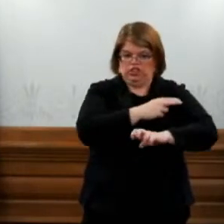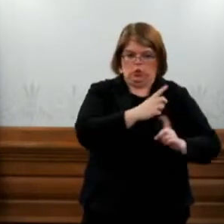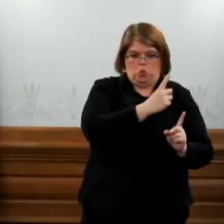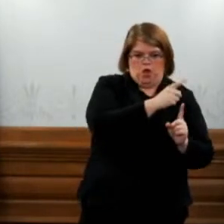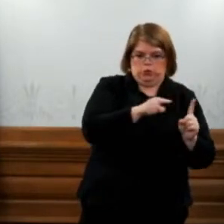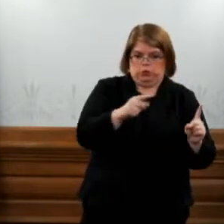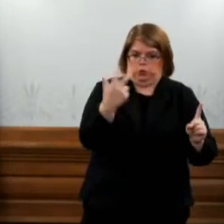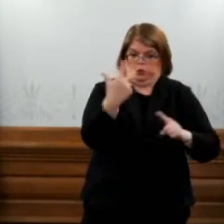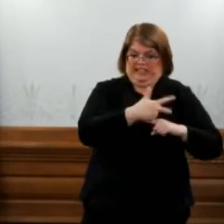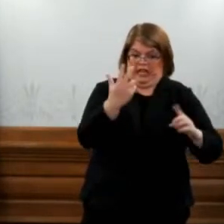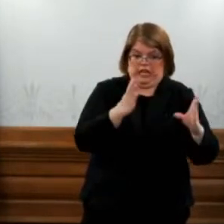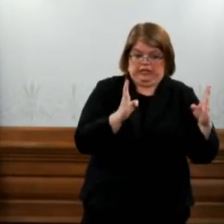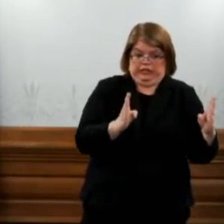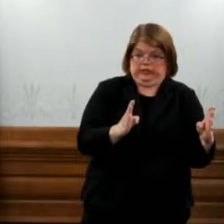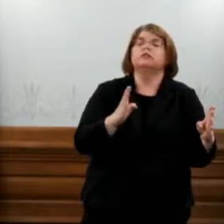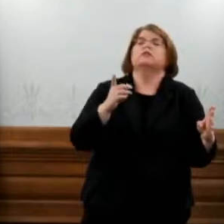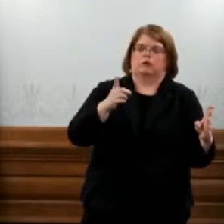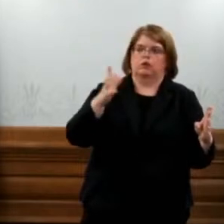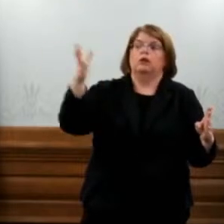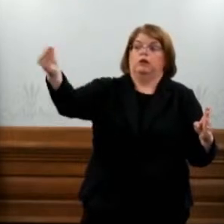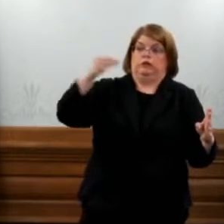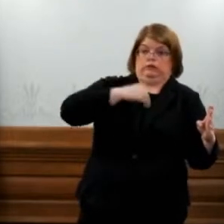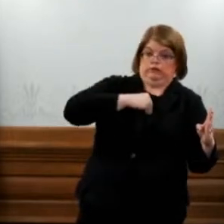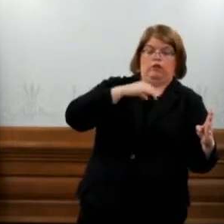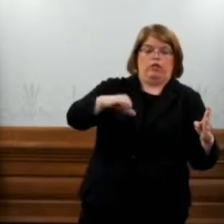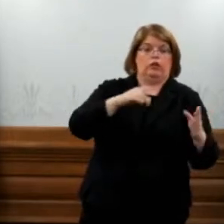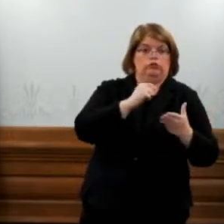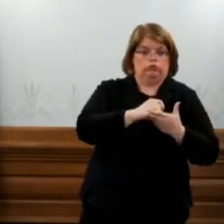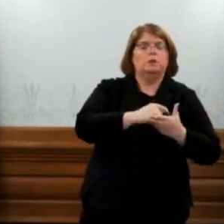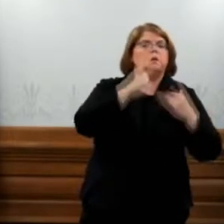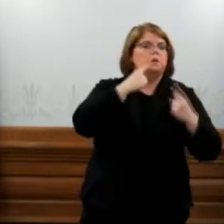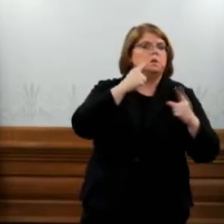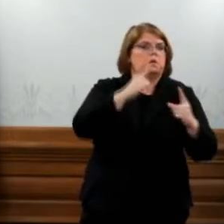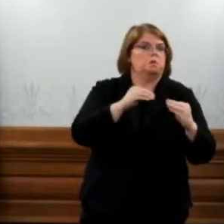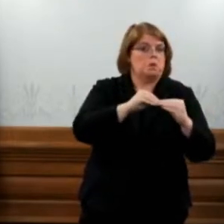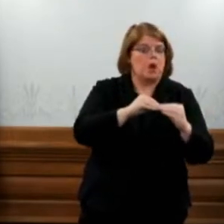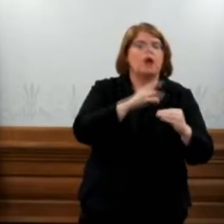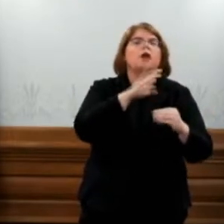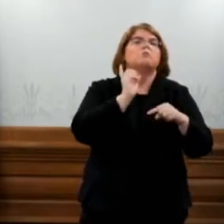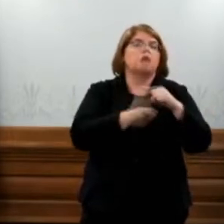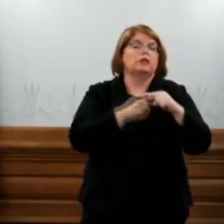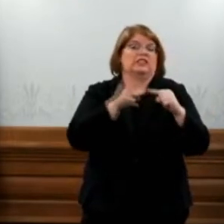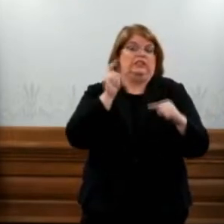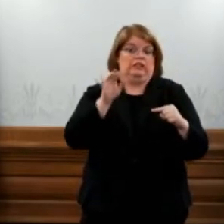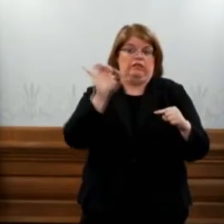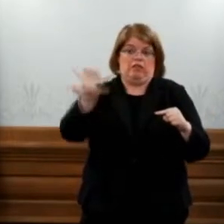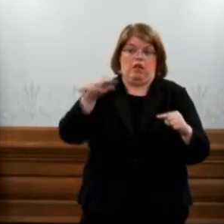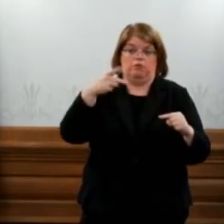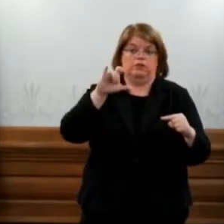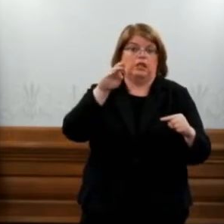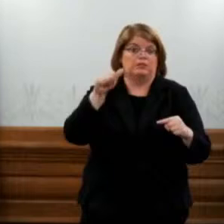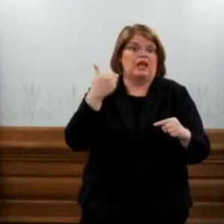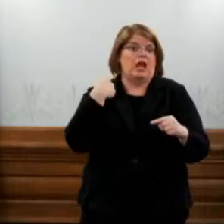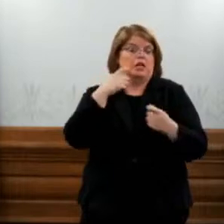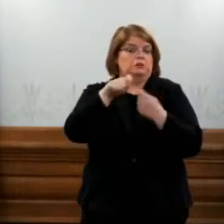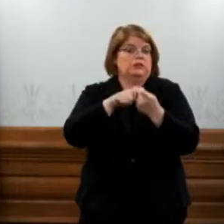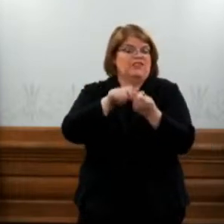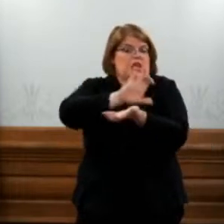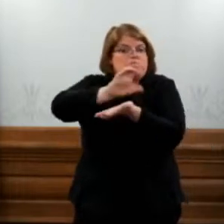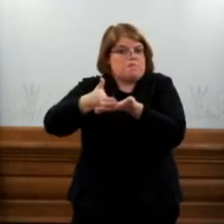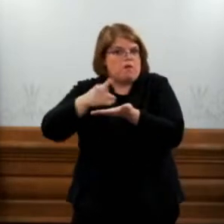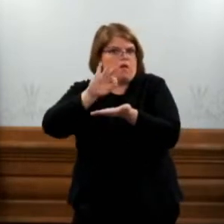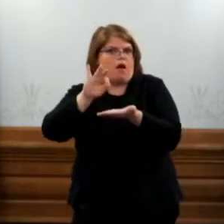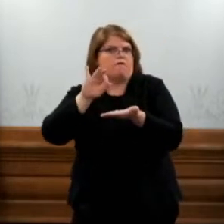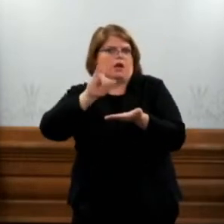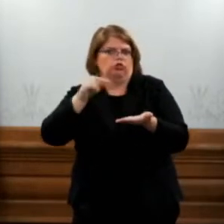In addition, if the convalescent plasma had a certain amount or a certain antibody titer in it, that could also give